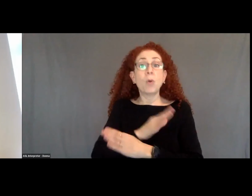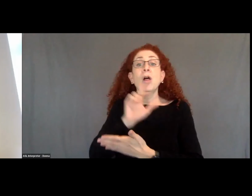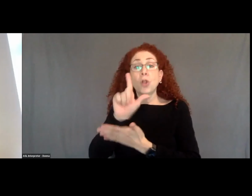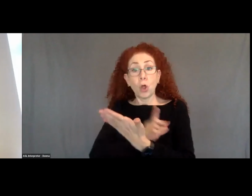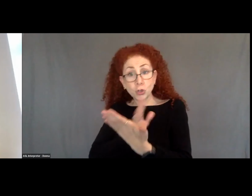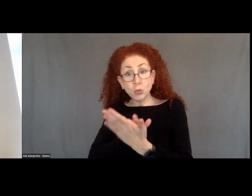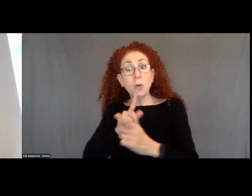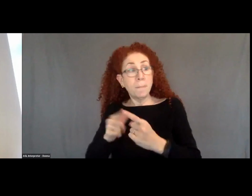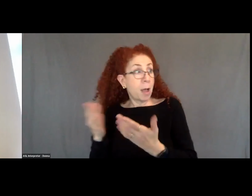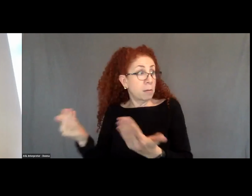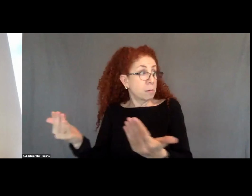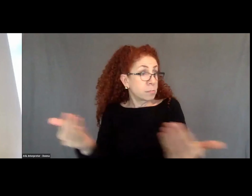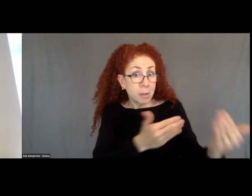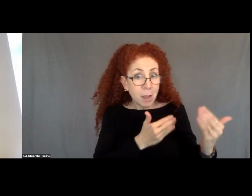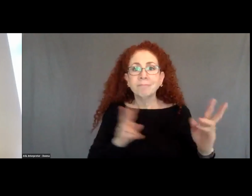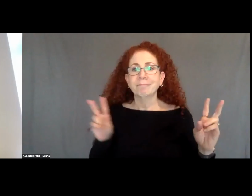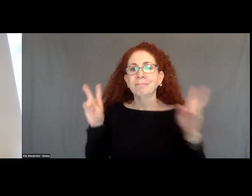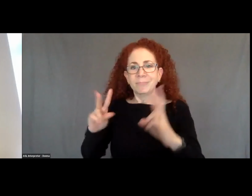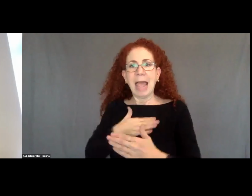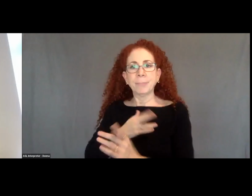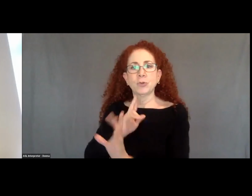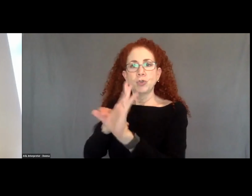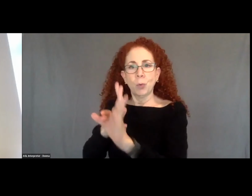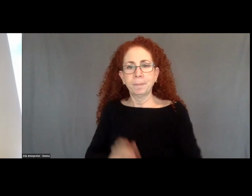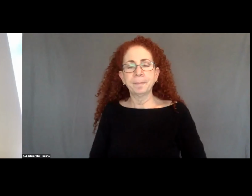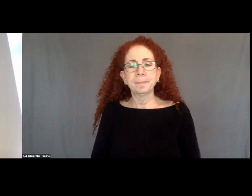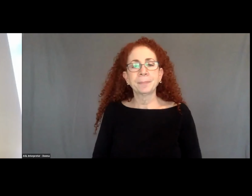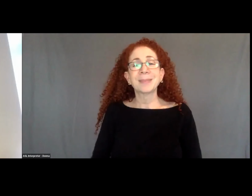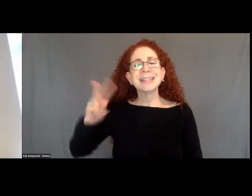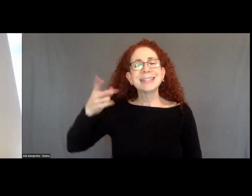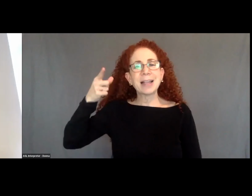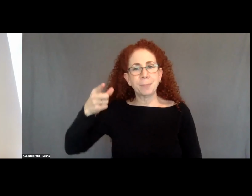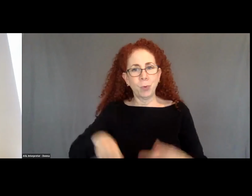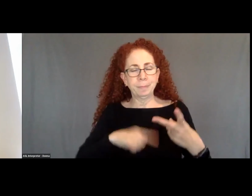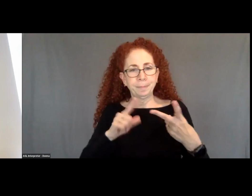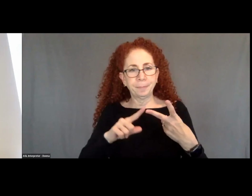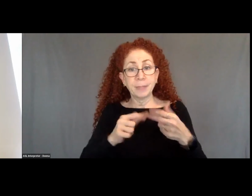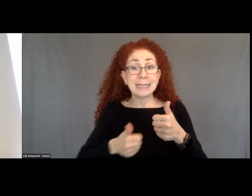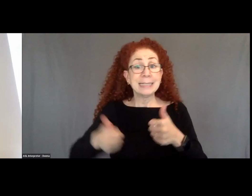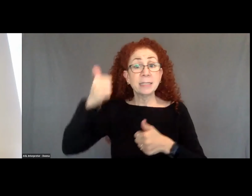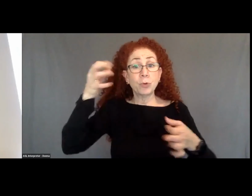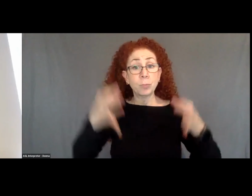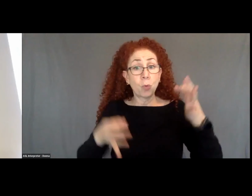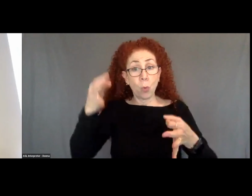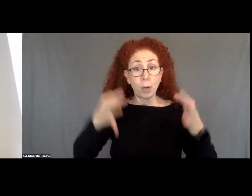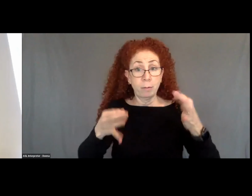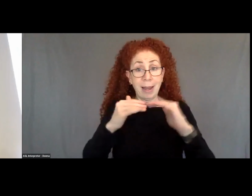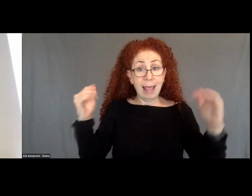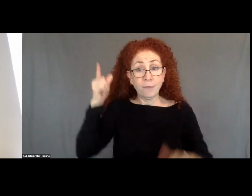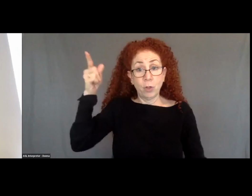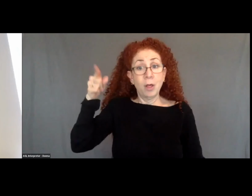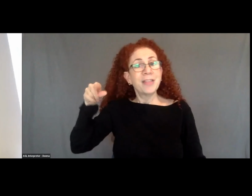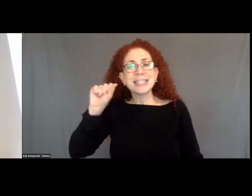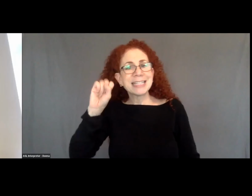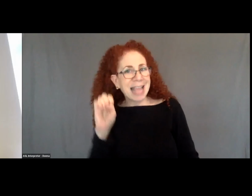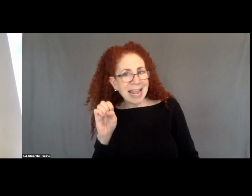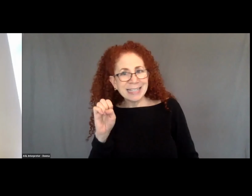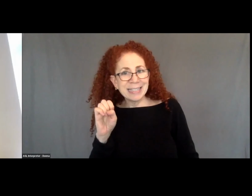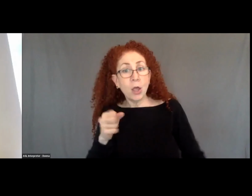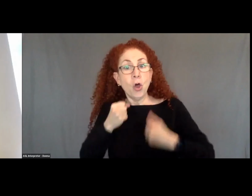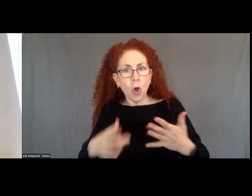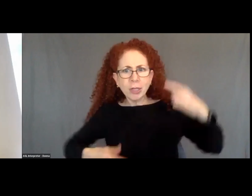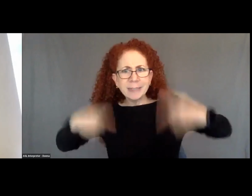happily joined the cause. The second point I want to make is that at the Supreme Court level, this case did not generate fierce debate,